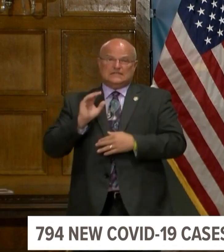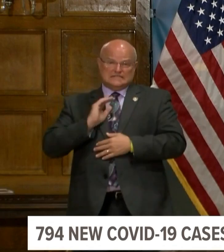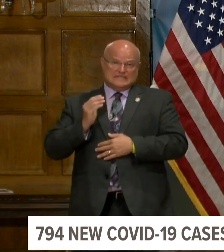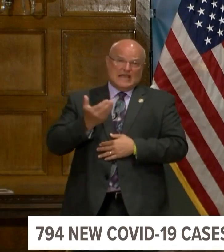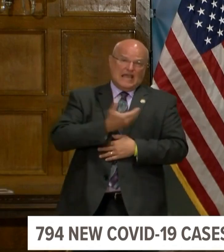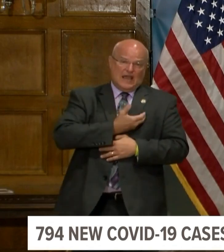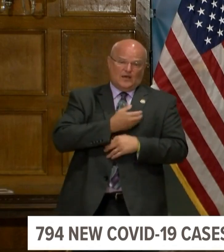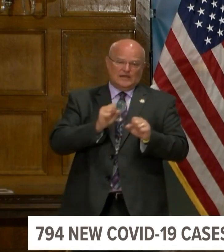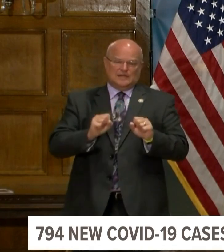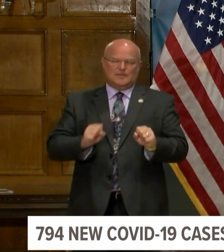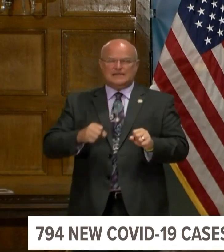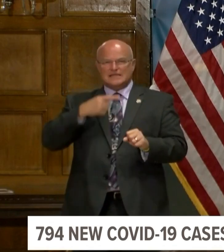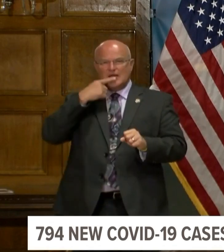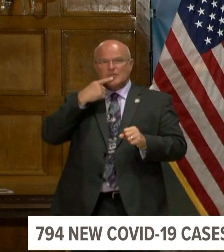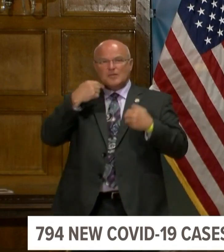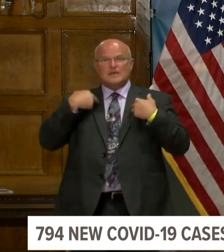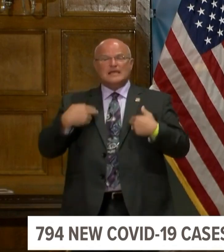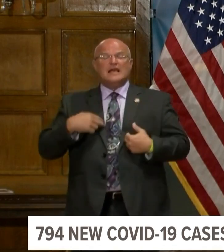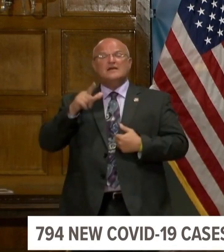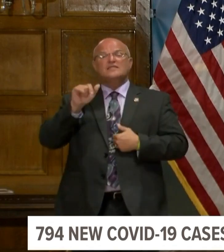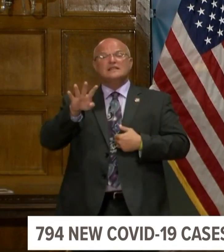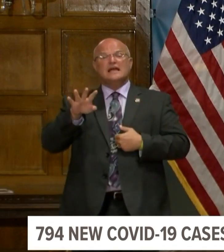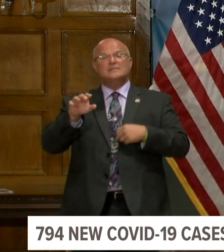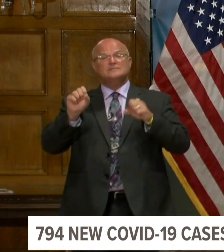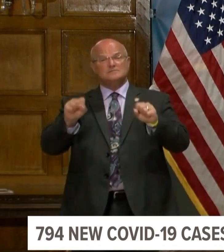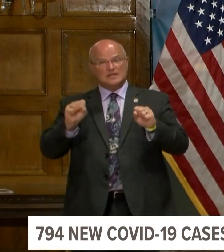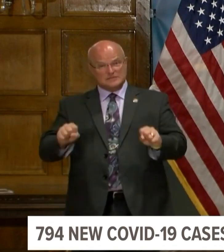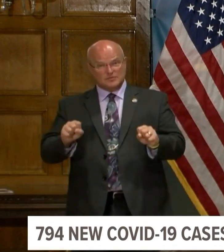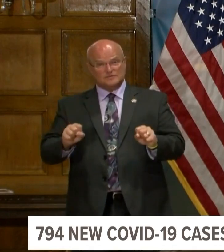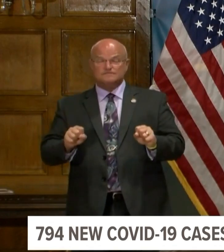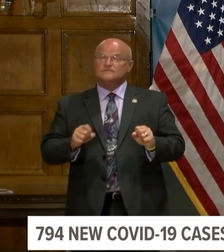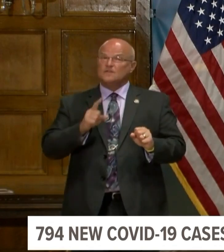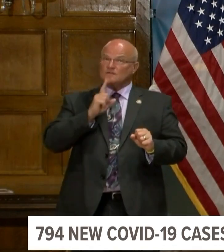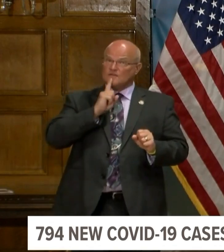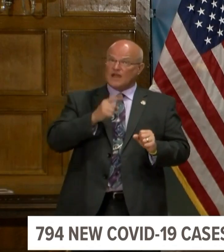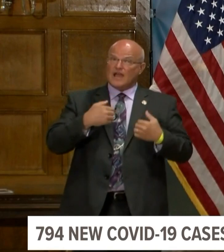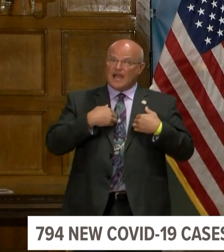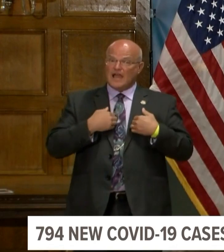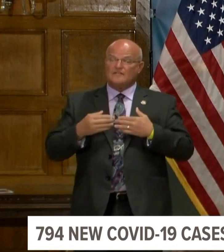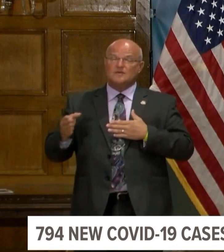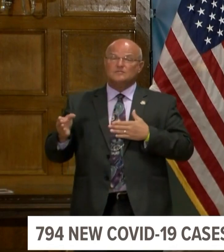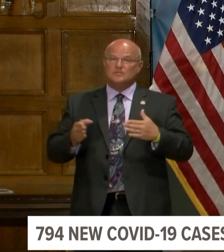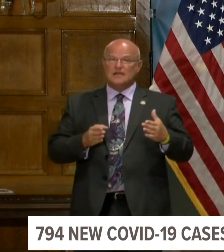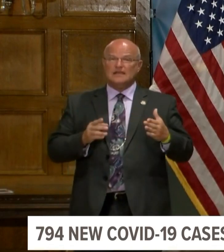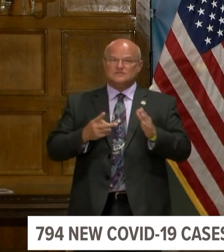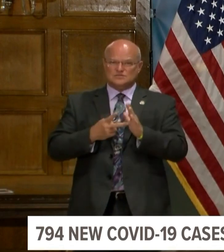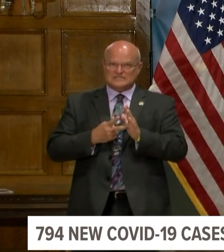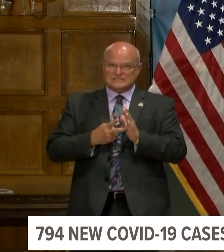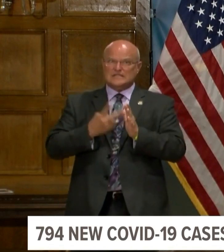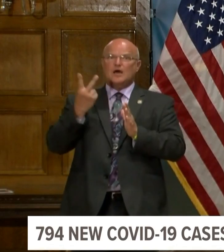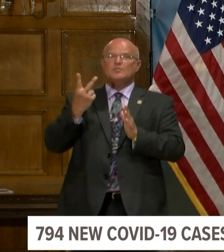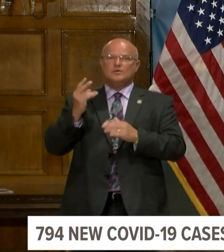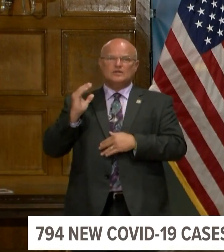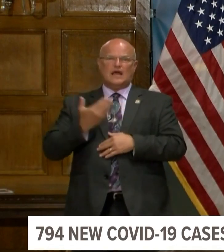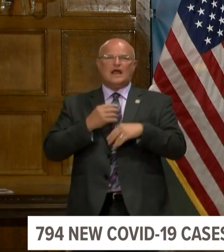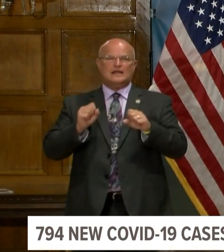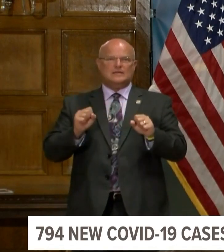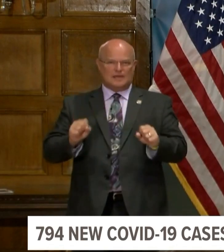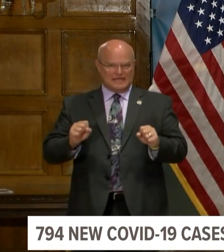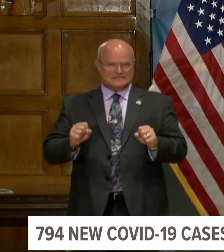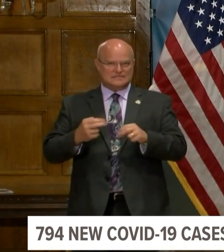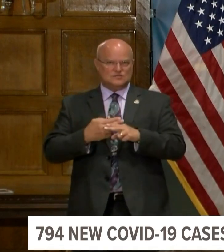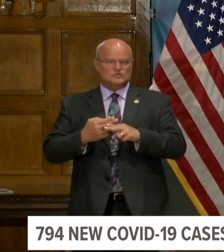our capacity at the Public Health Lab as much as possible. In fact, we have plans to basically double our